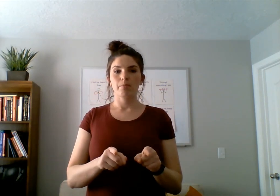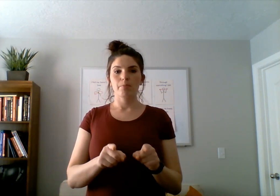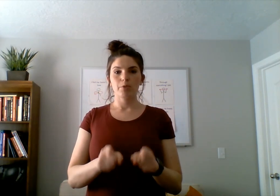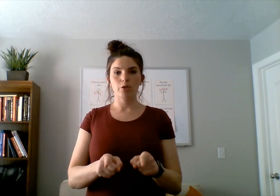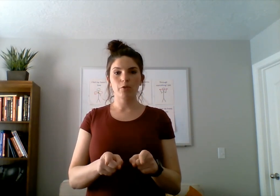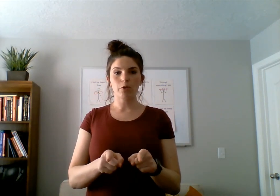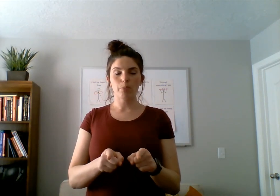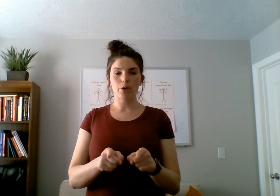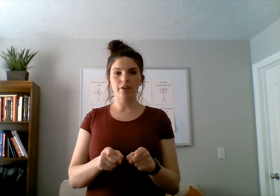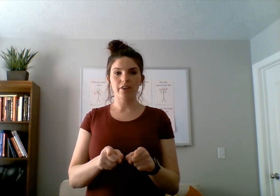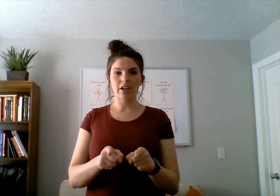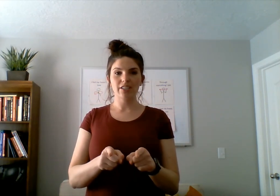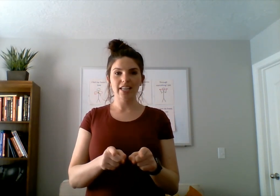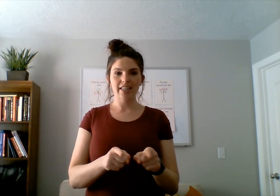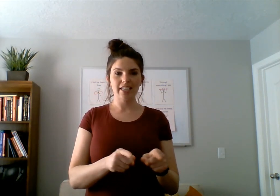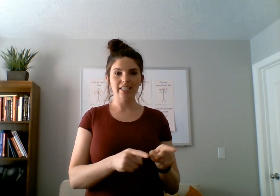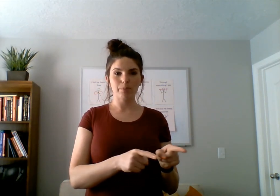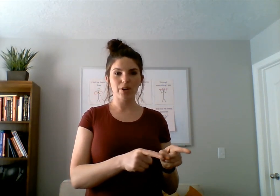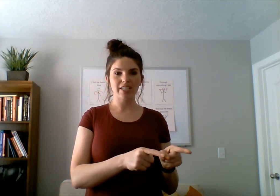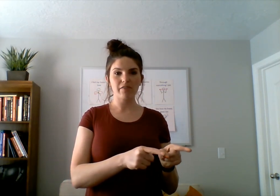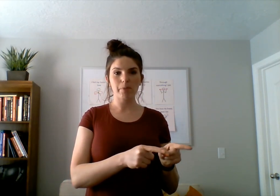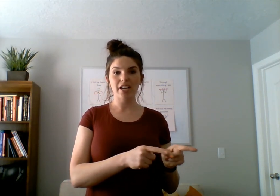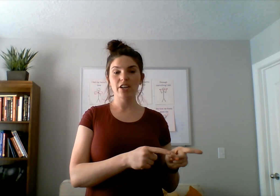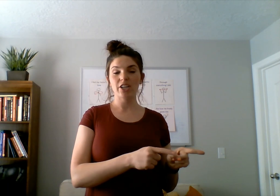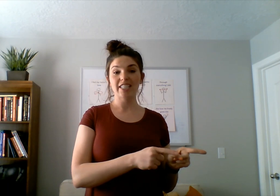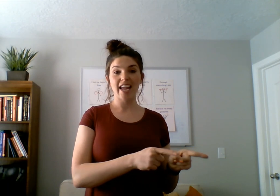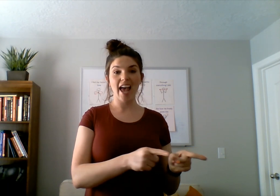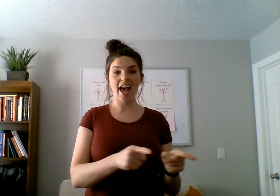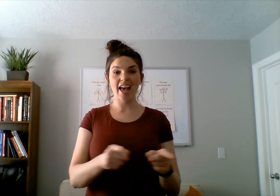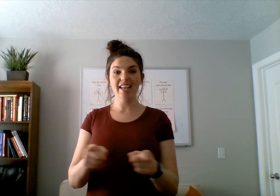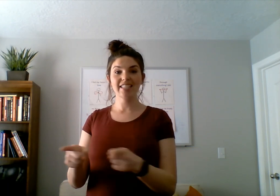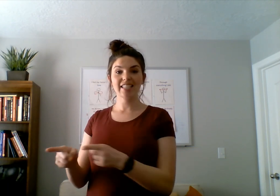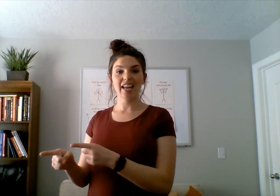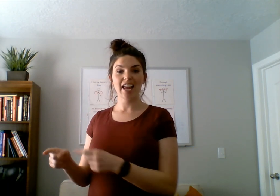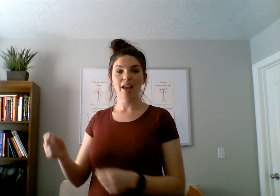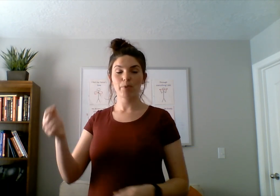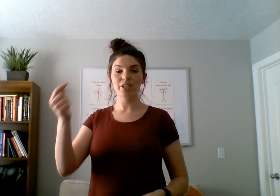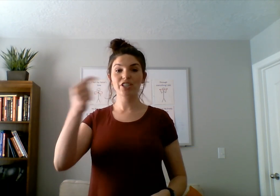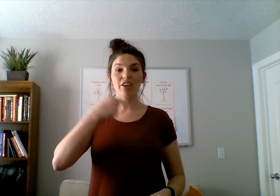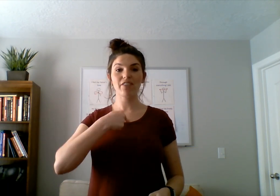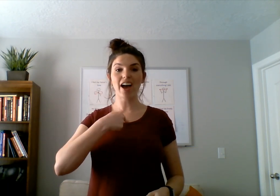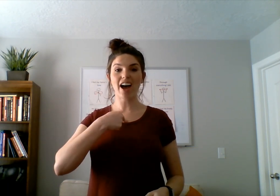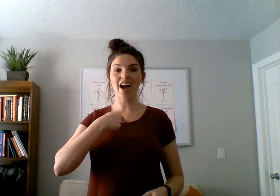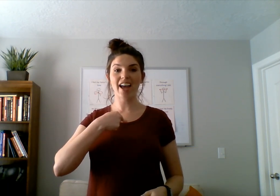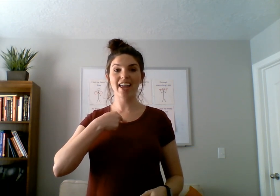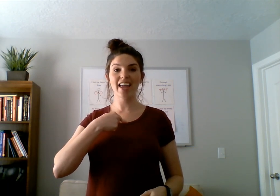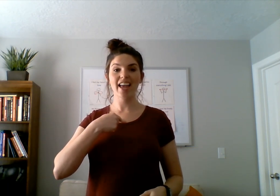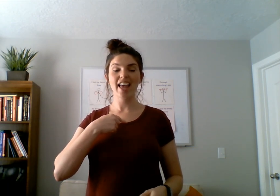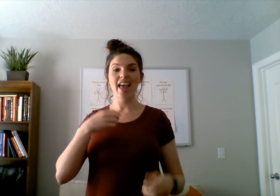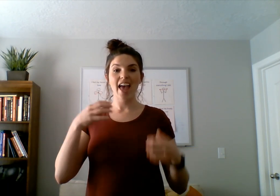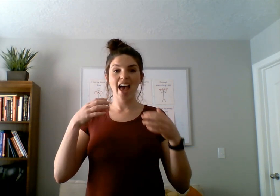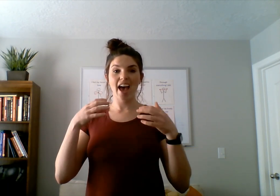Two pointer fingers like this pointing to everybody. You're going say as, point to yourself, I have,